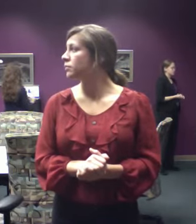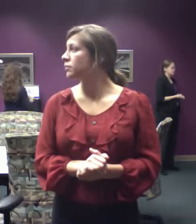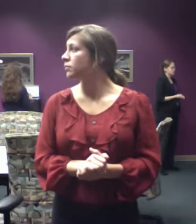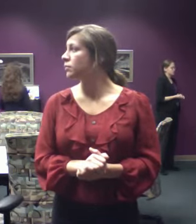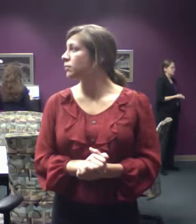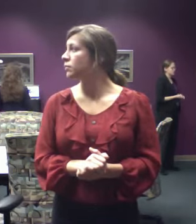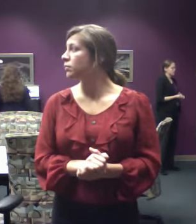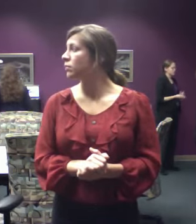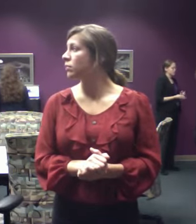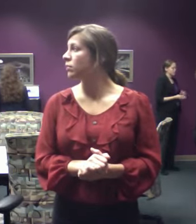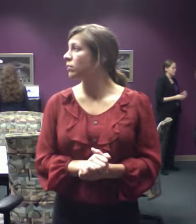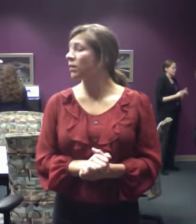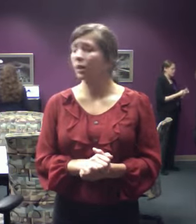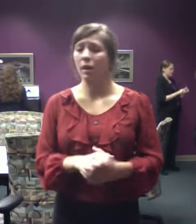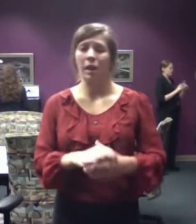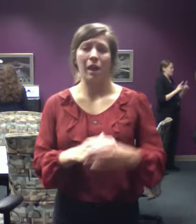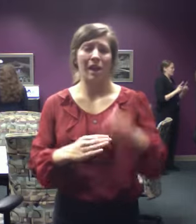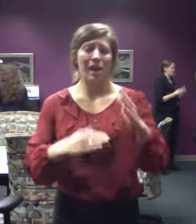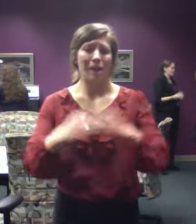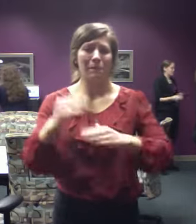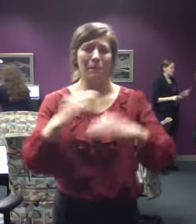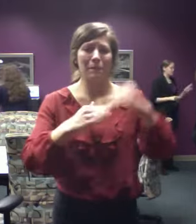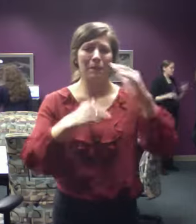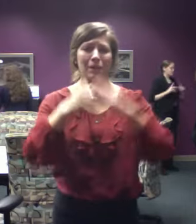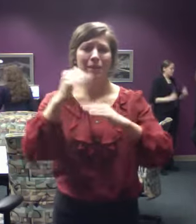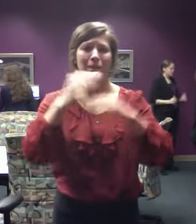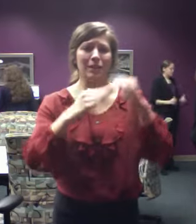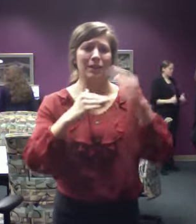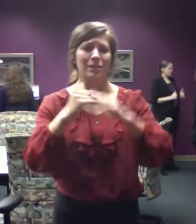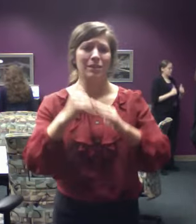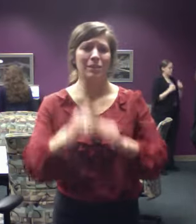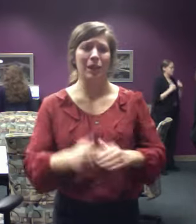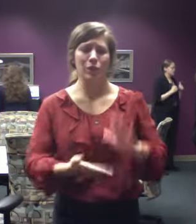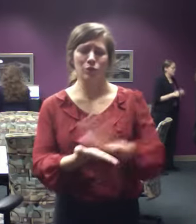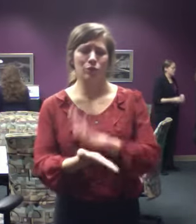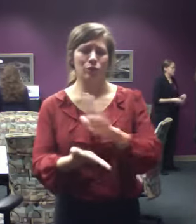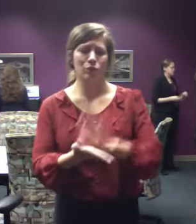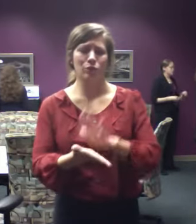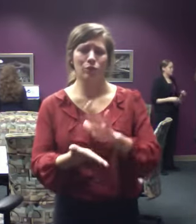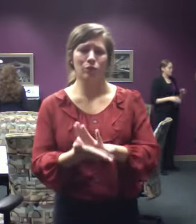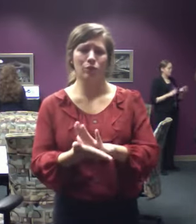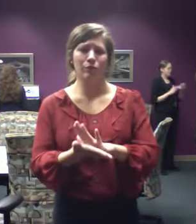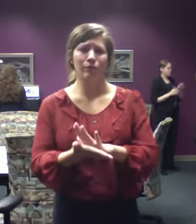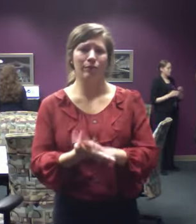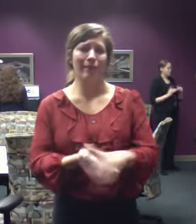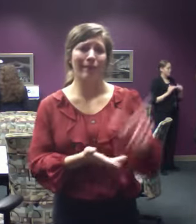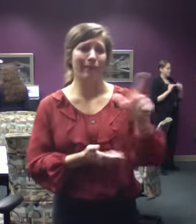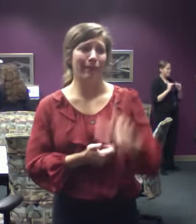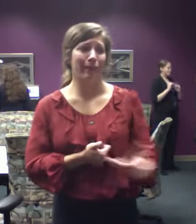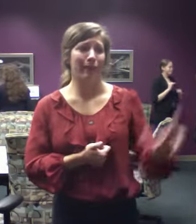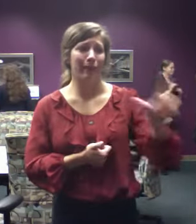6 million buildings, 84,000 schools, 43,000 libraries,